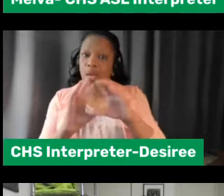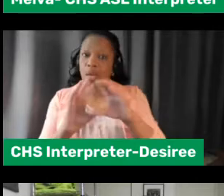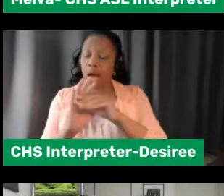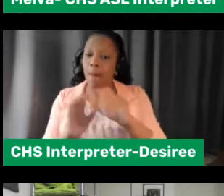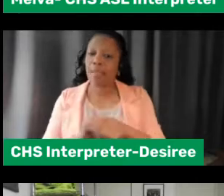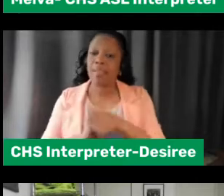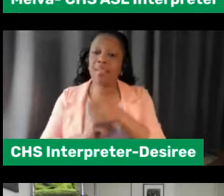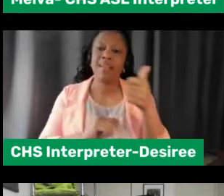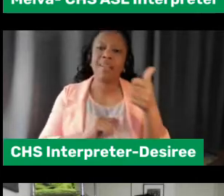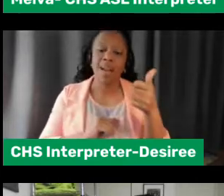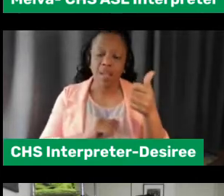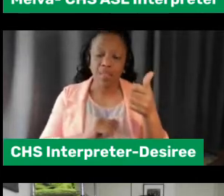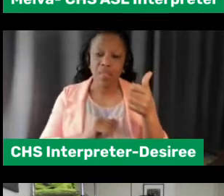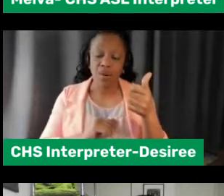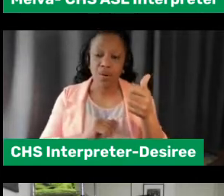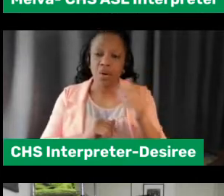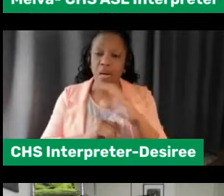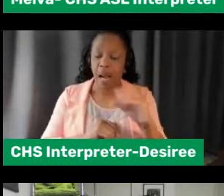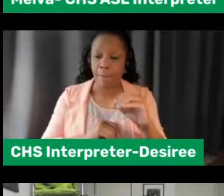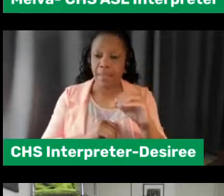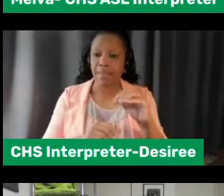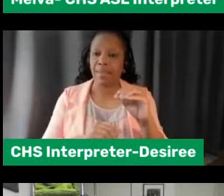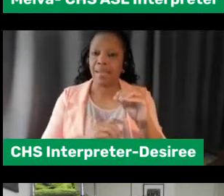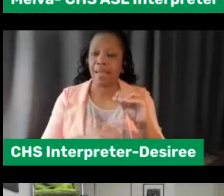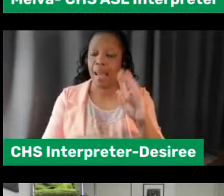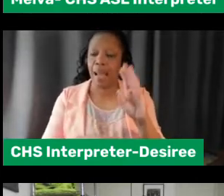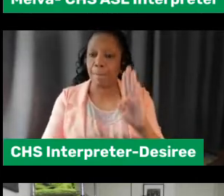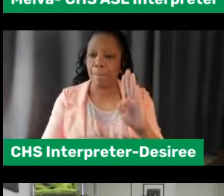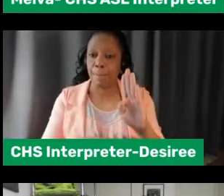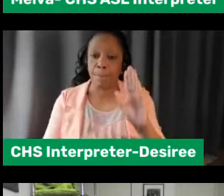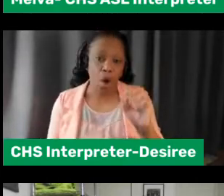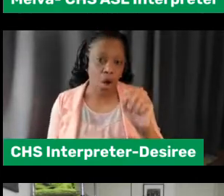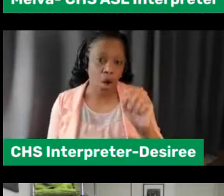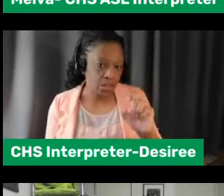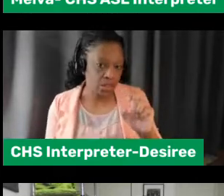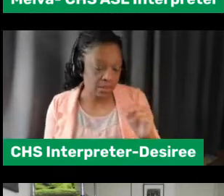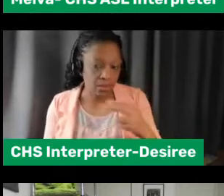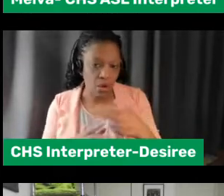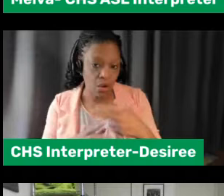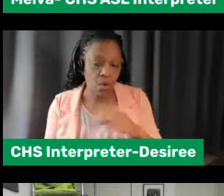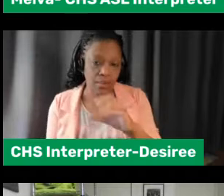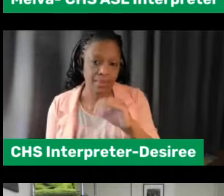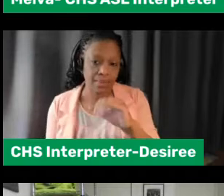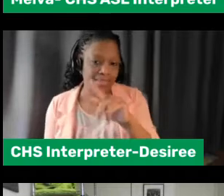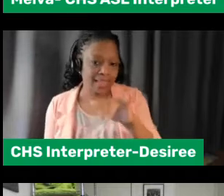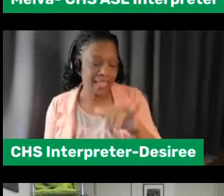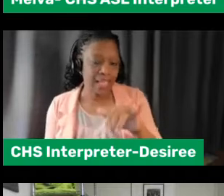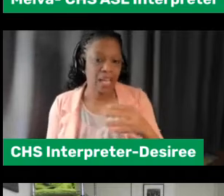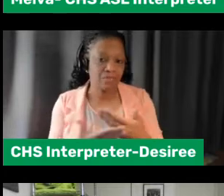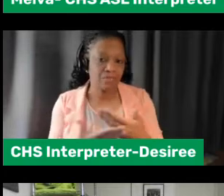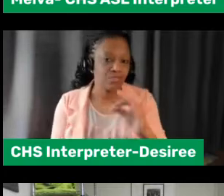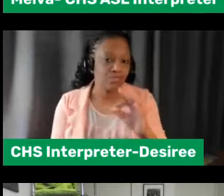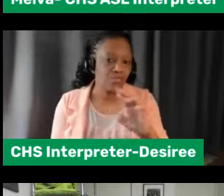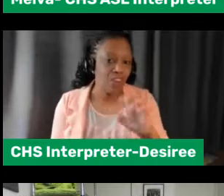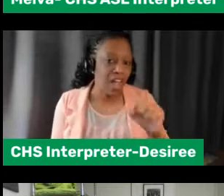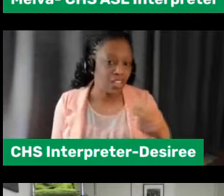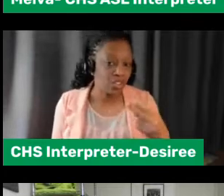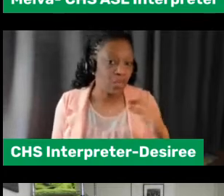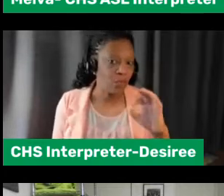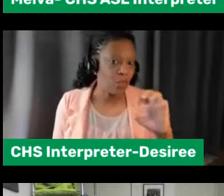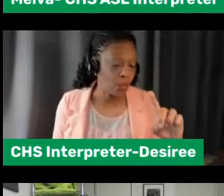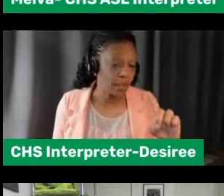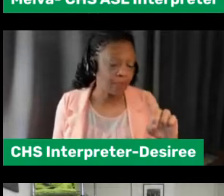in Boston called CityFresh Foods. And CityFresh luckily was willing to support us to get